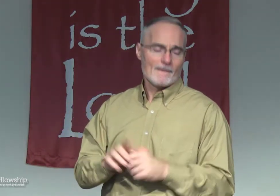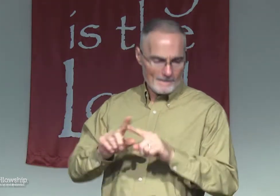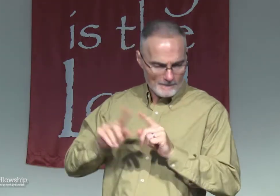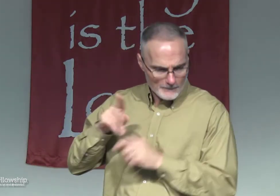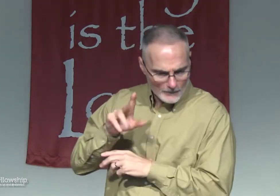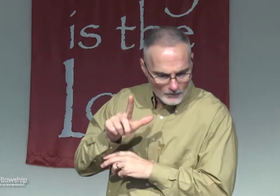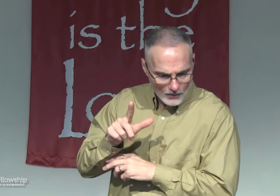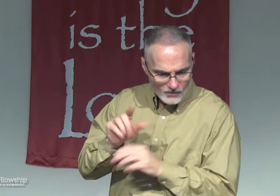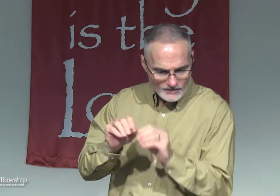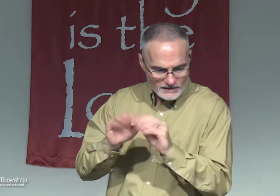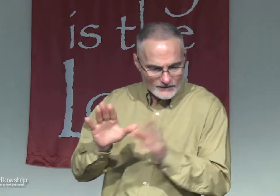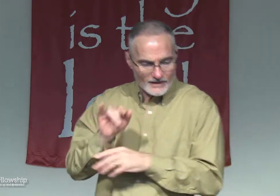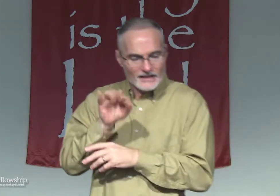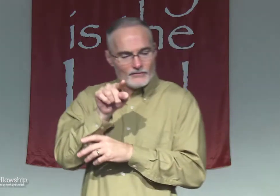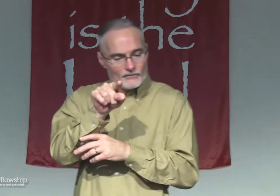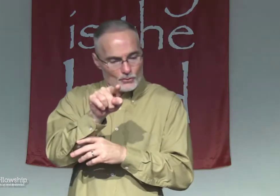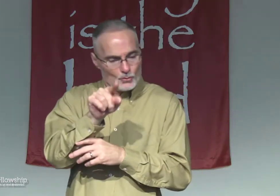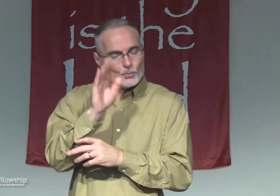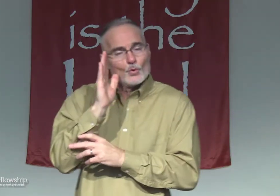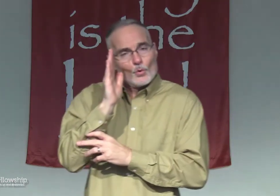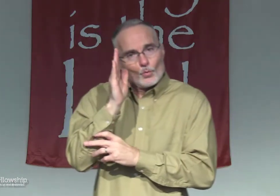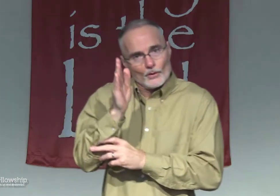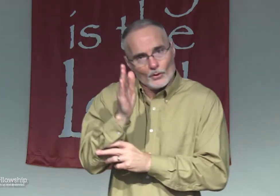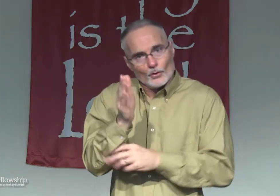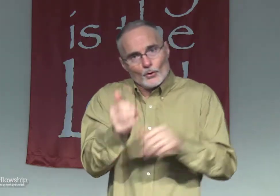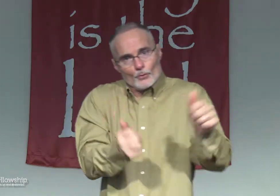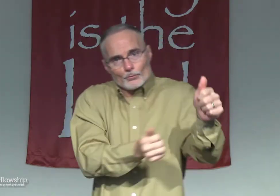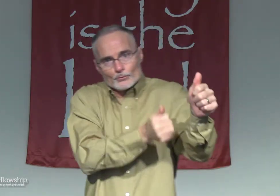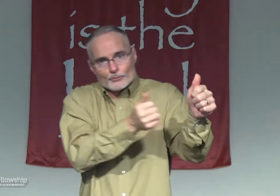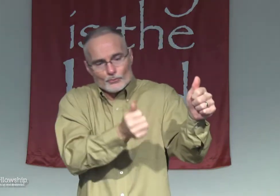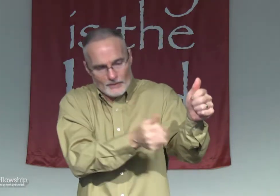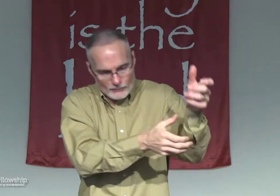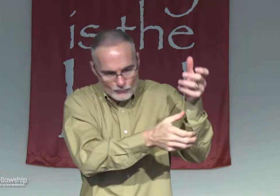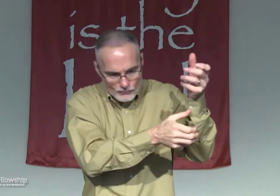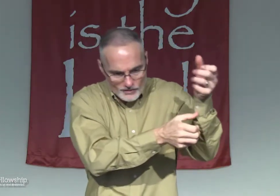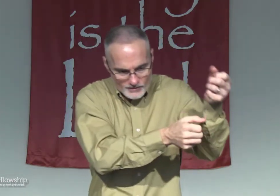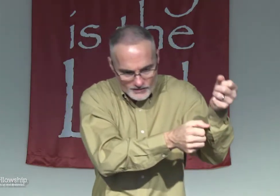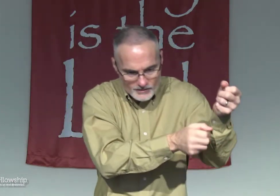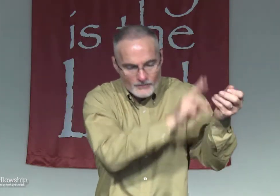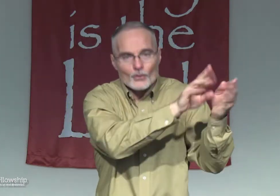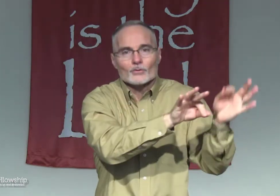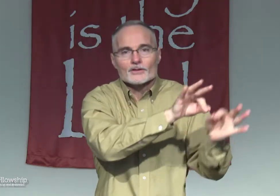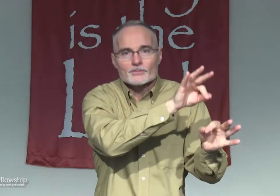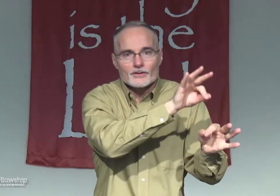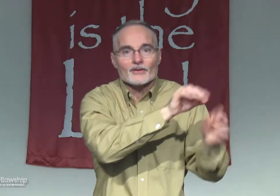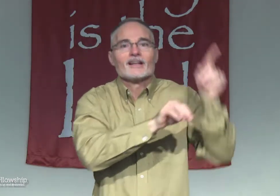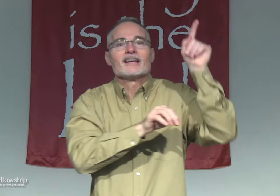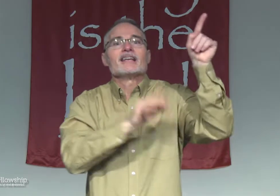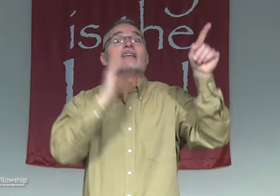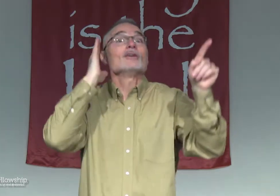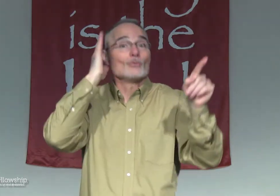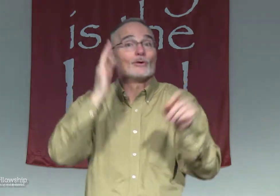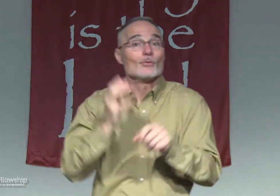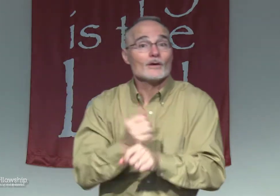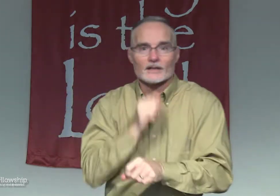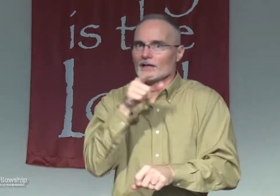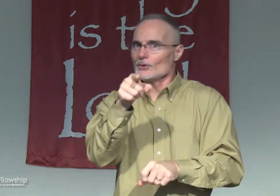battle between the two. But Paul is clear. He says, if you will pursue and trust the Holy